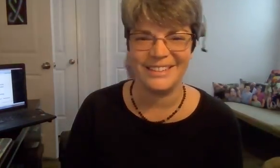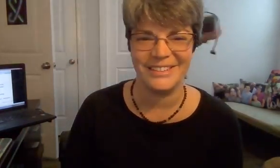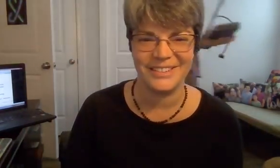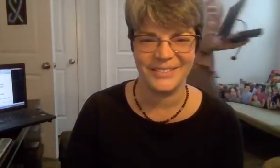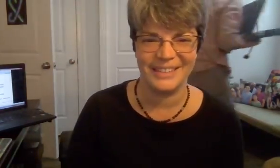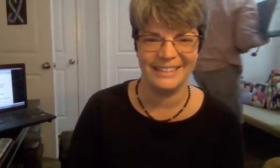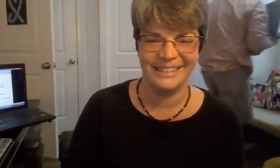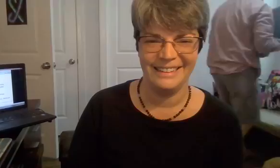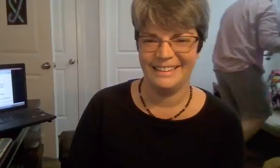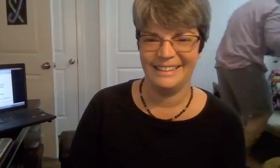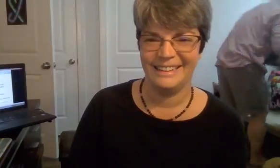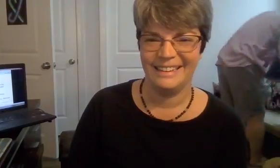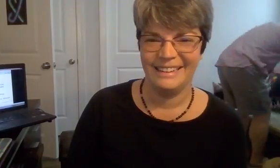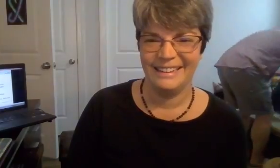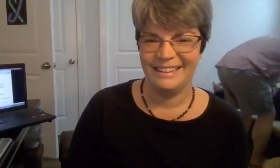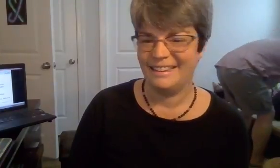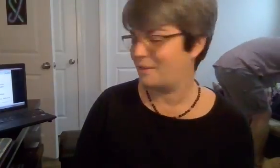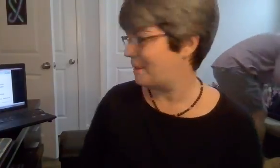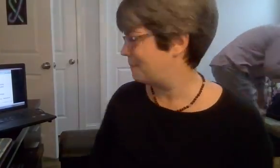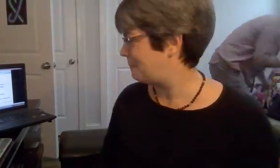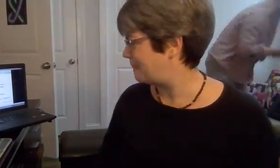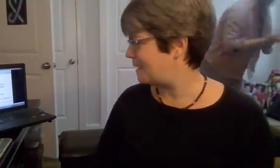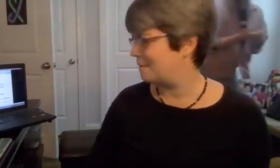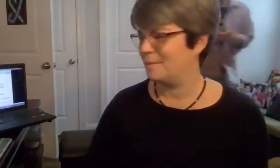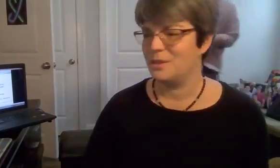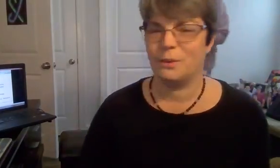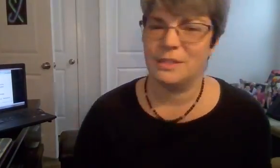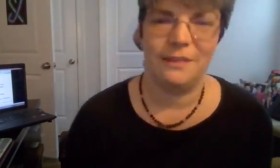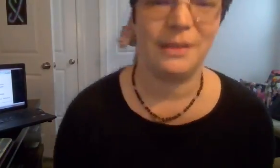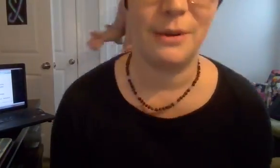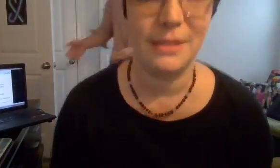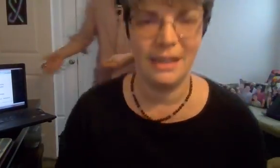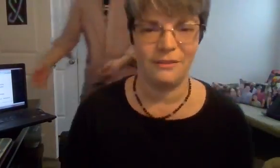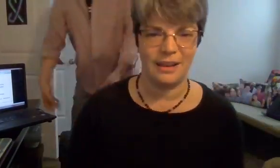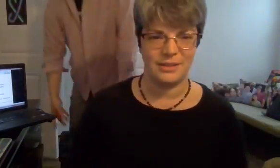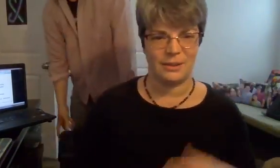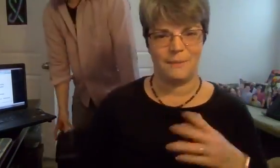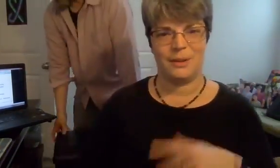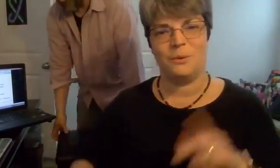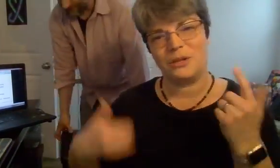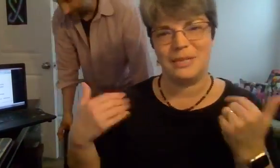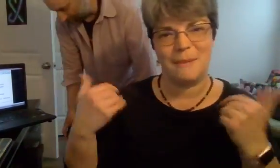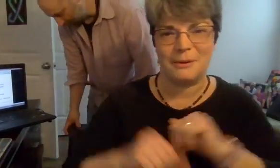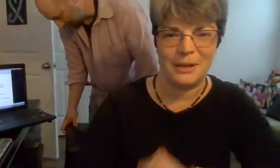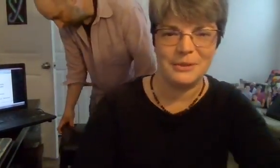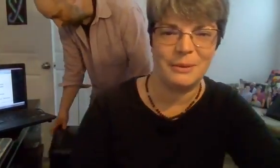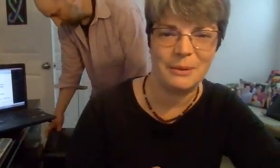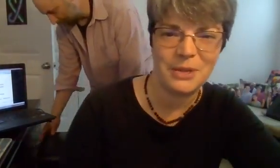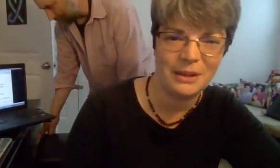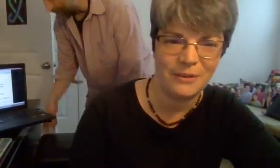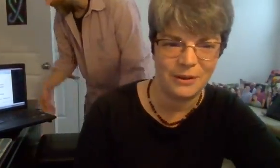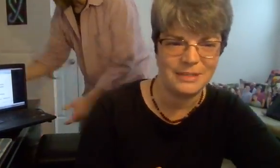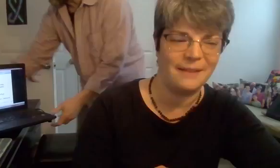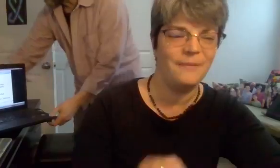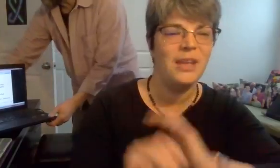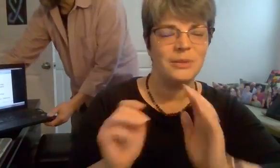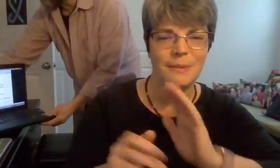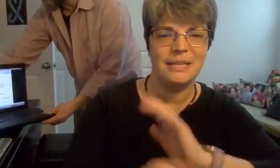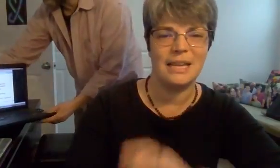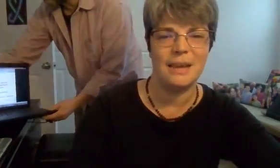judges over here. Okay. So we'll see if this works. And if not, it's okay. But he'll work in the background while we're trying to figure this out. So in the meantime, I'll